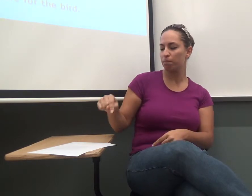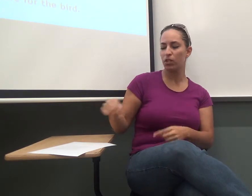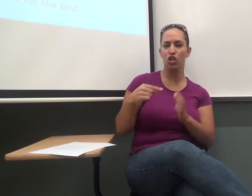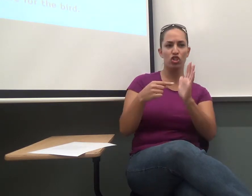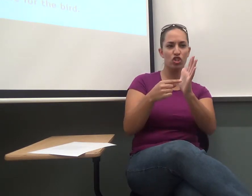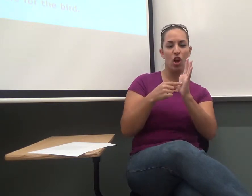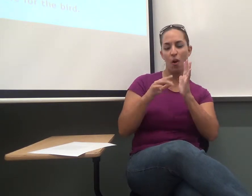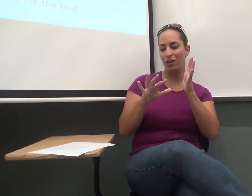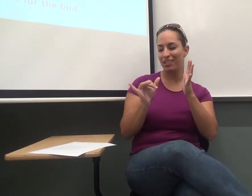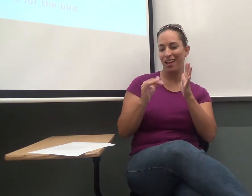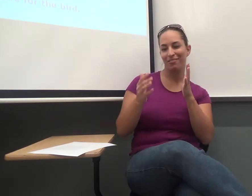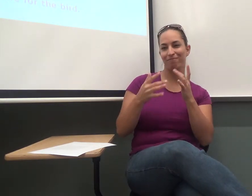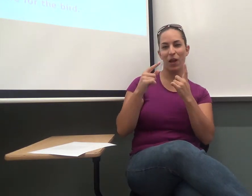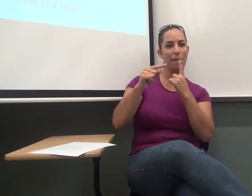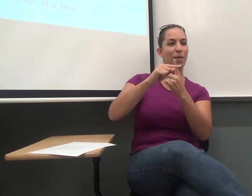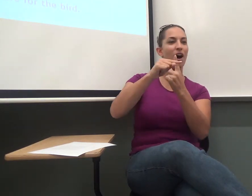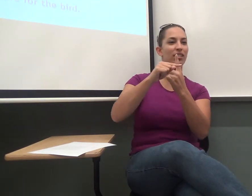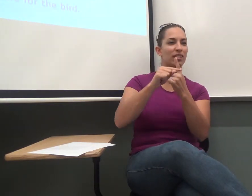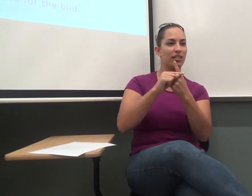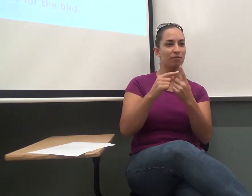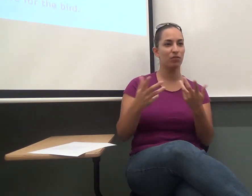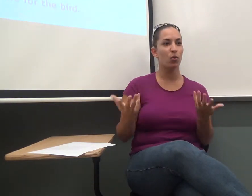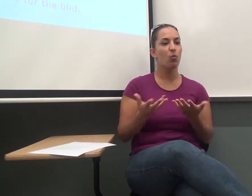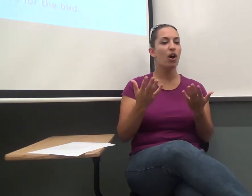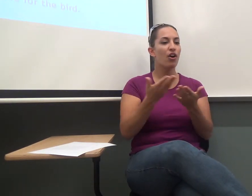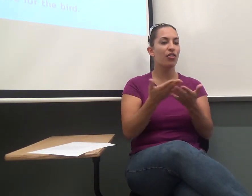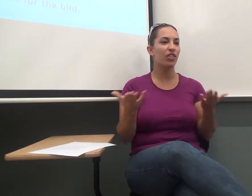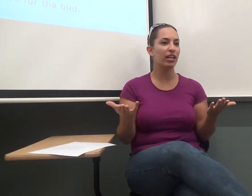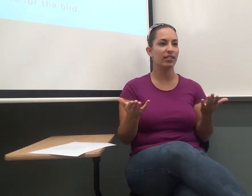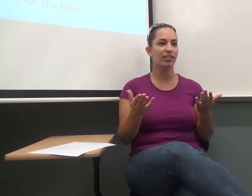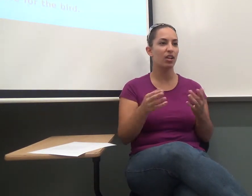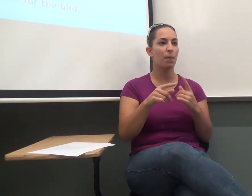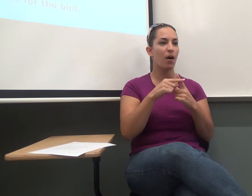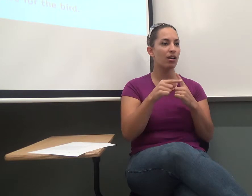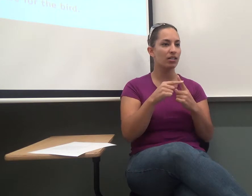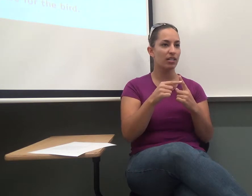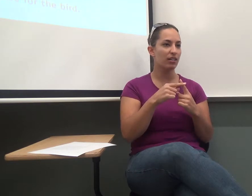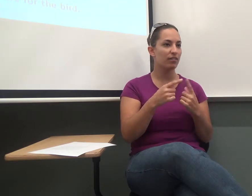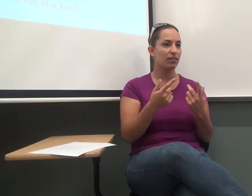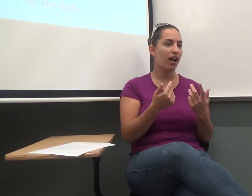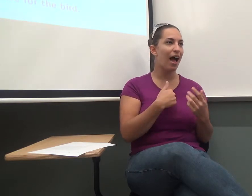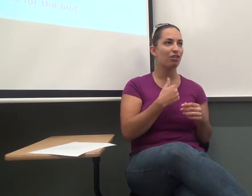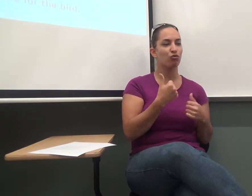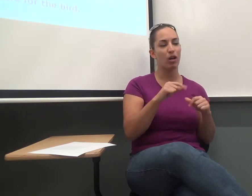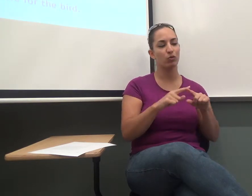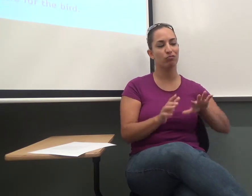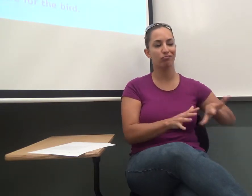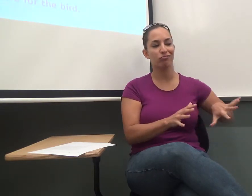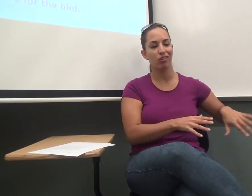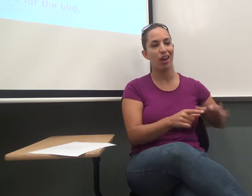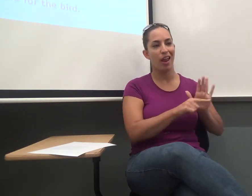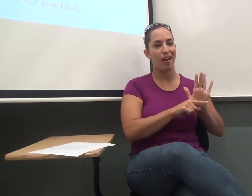some positivity. Okay, what are the things that are positive? I always like positive stuff. I try to stay away from the negative feelings. So give me some